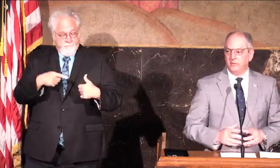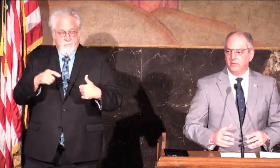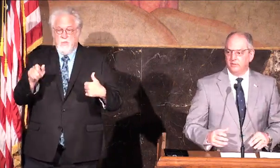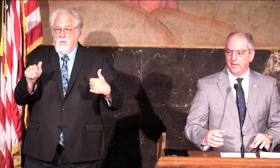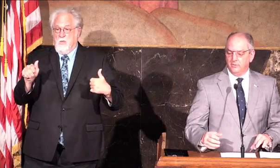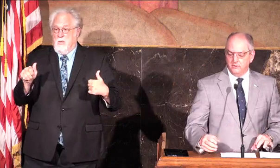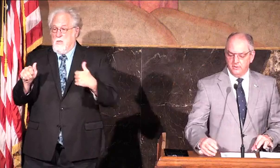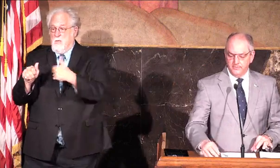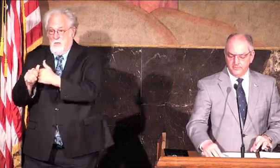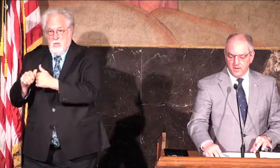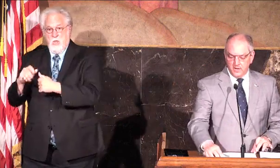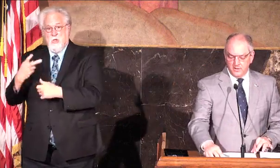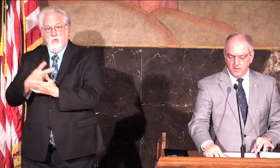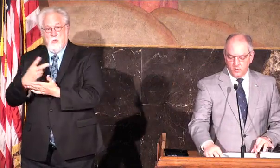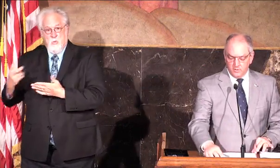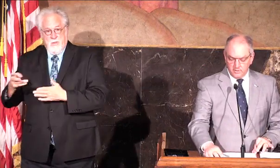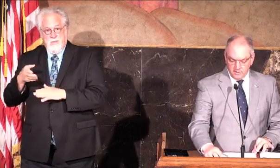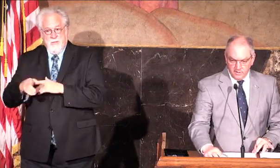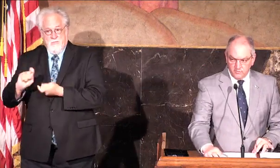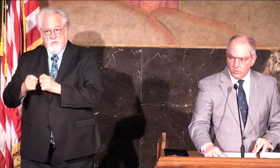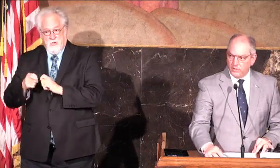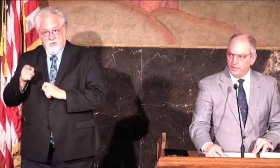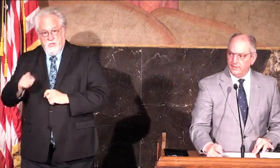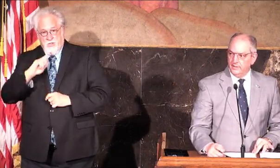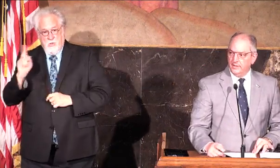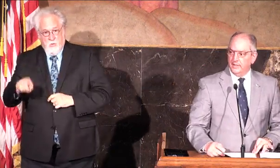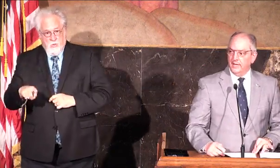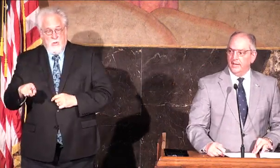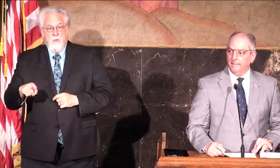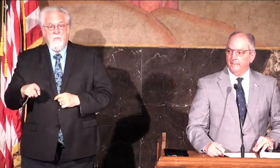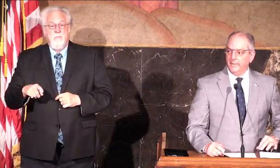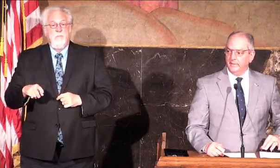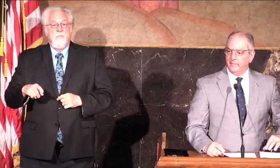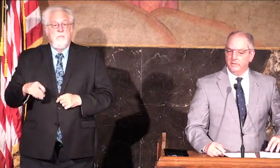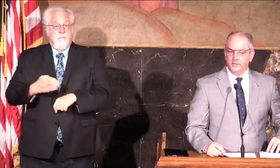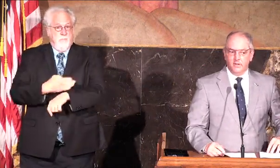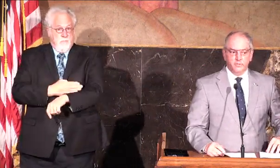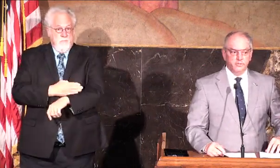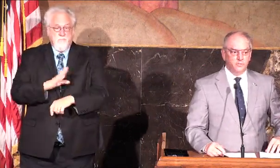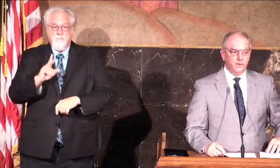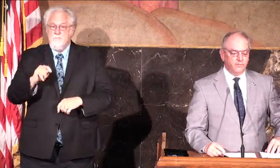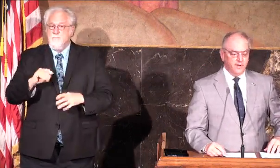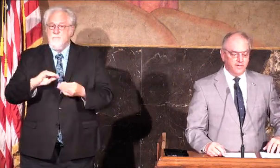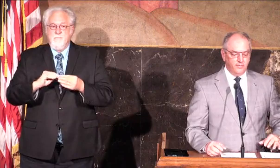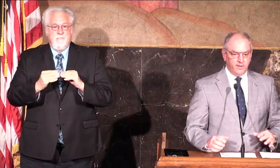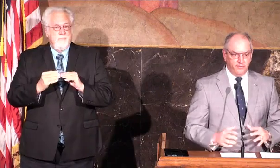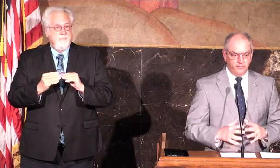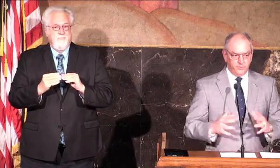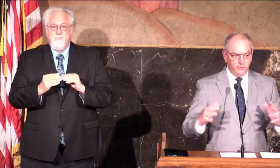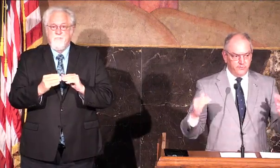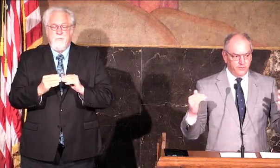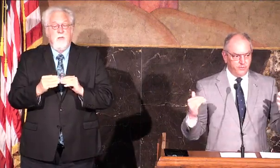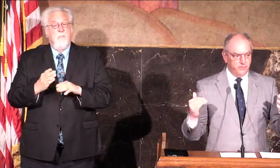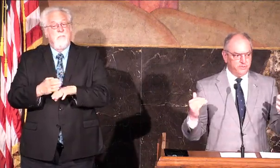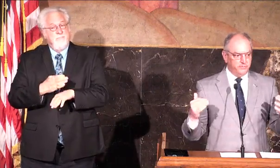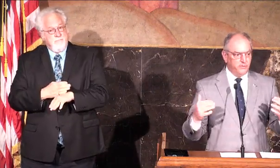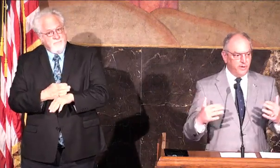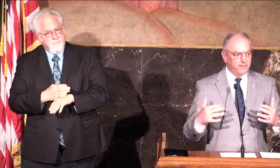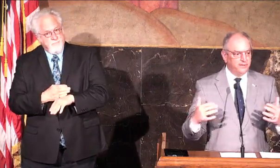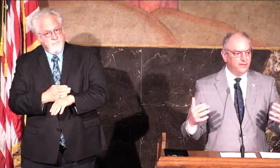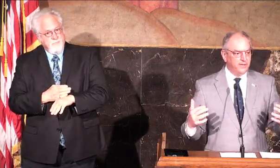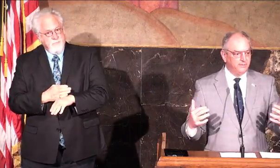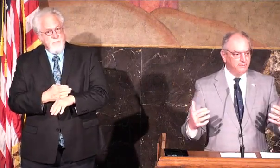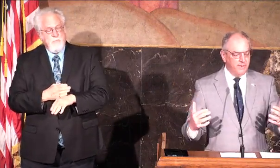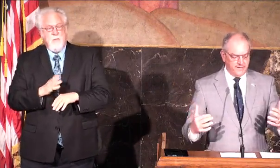after we changed the order for good. But the numbers, quite frankly, while they're improved, the improvements have